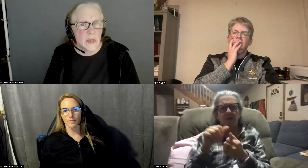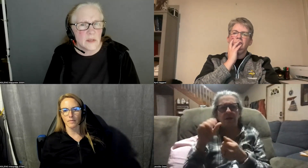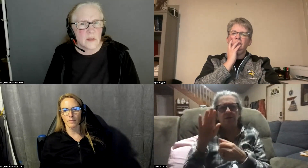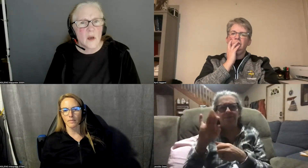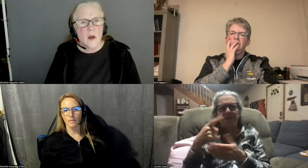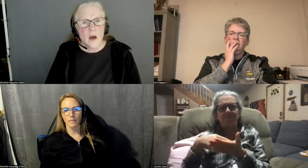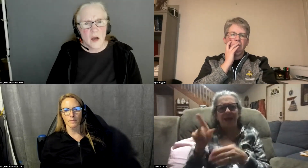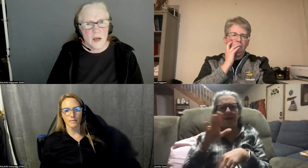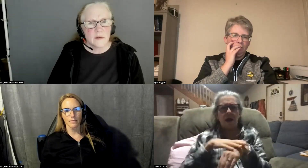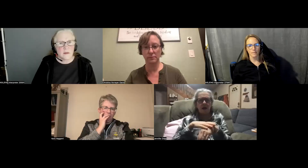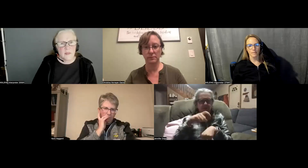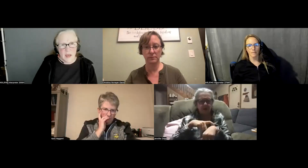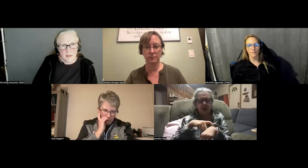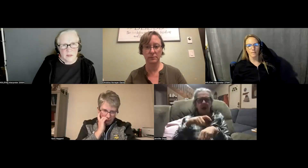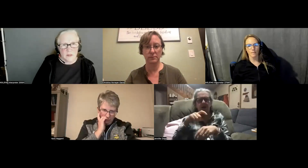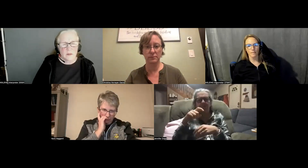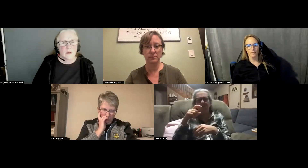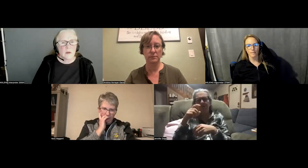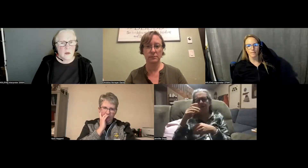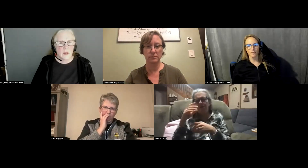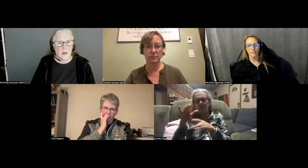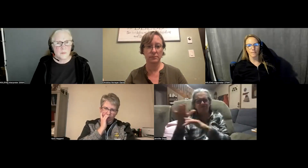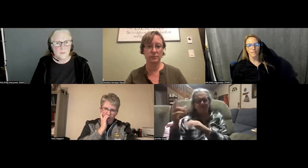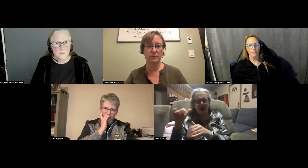any updates on that.